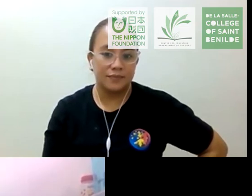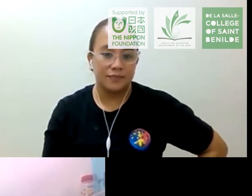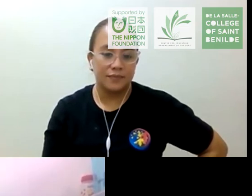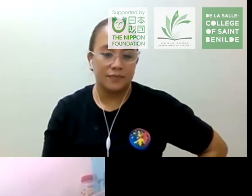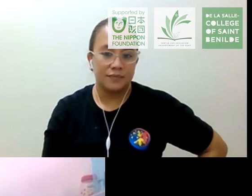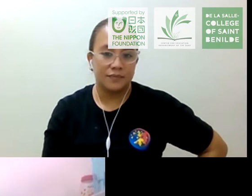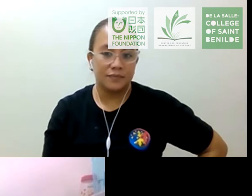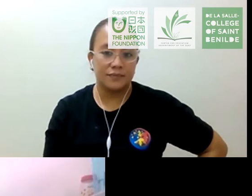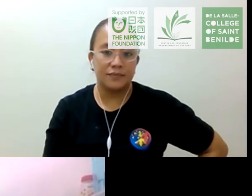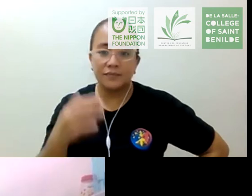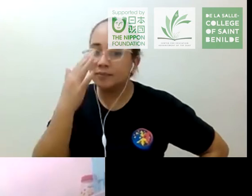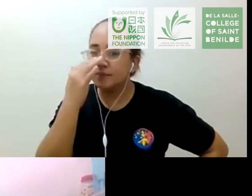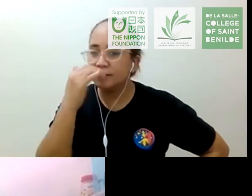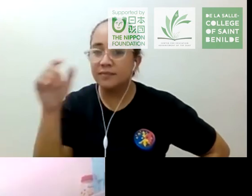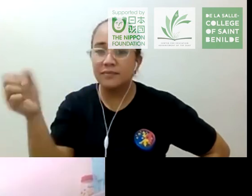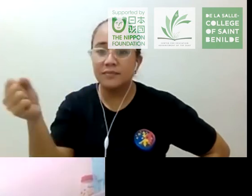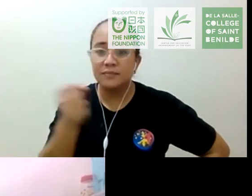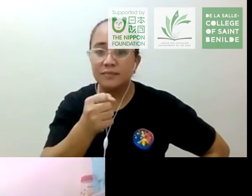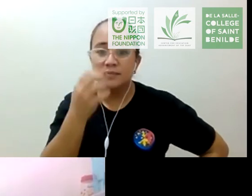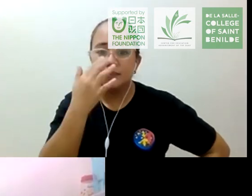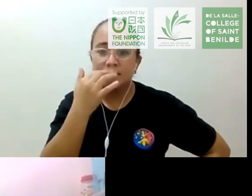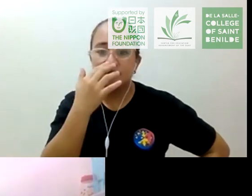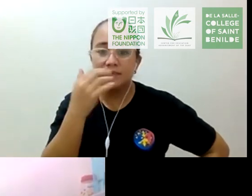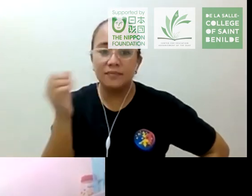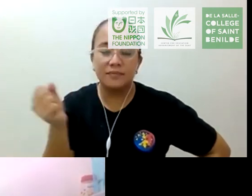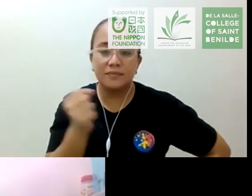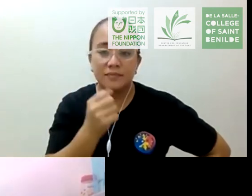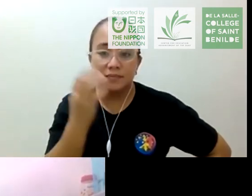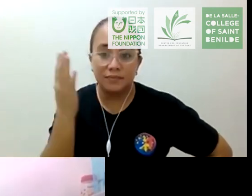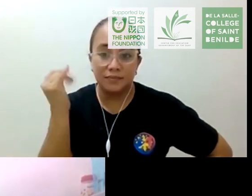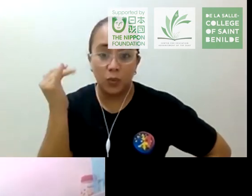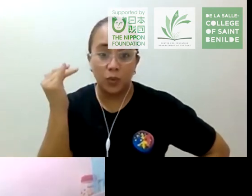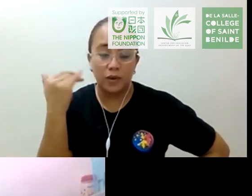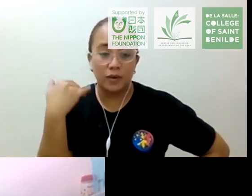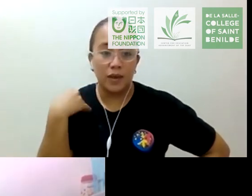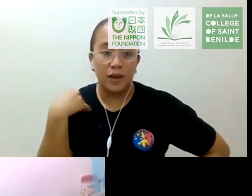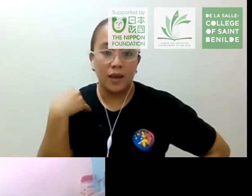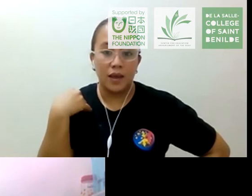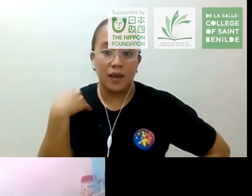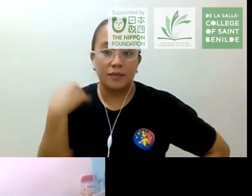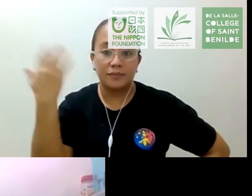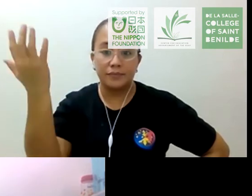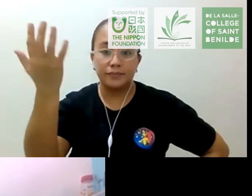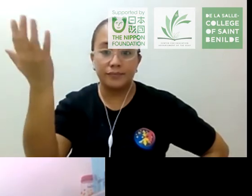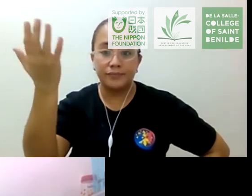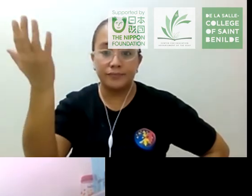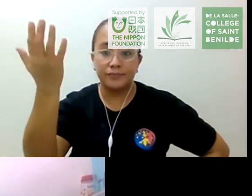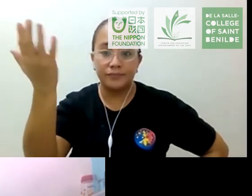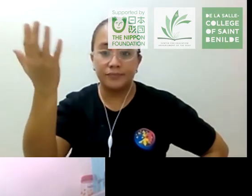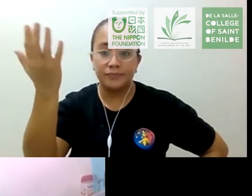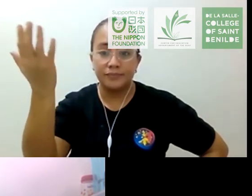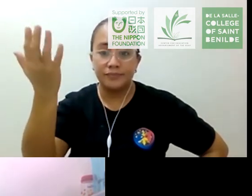Okay, let's get Nat back on and we'll have all three presentation now.